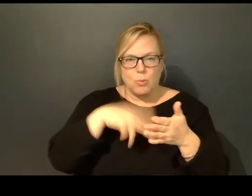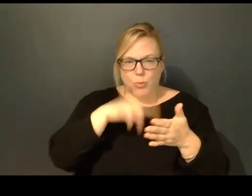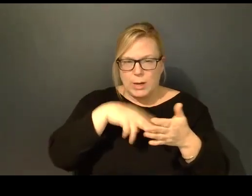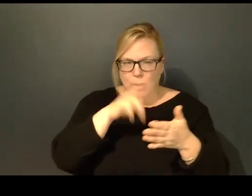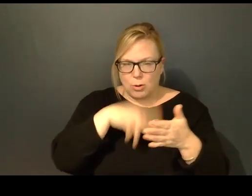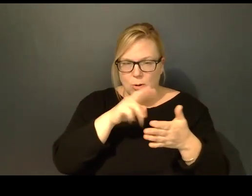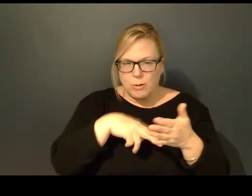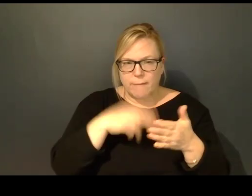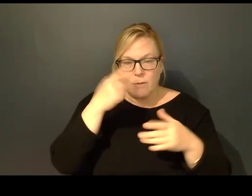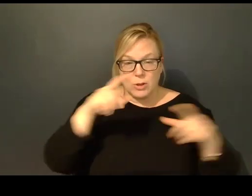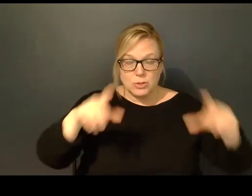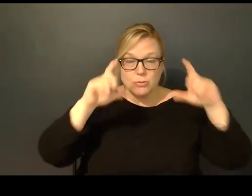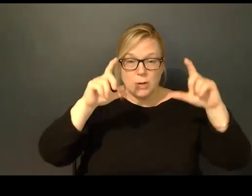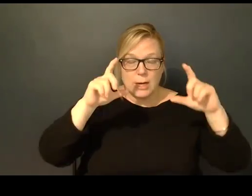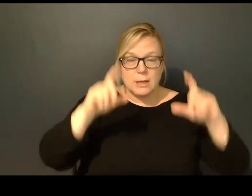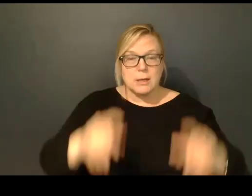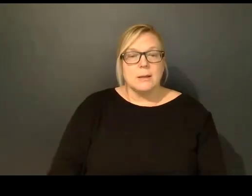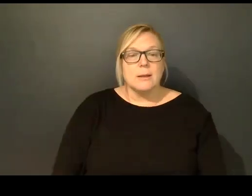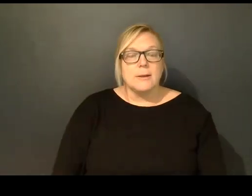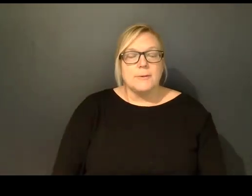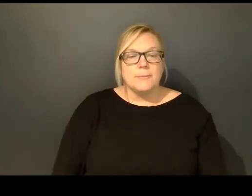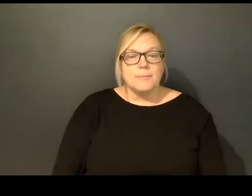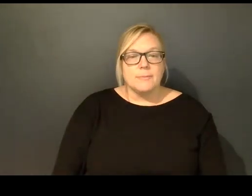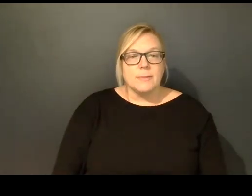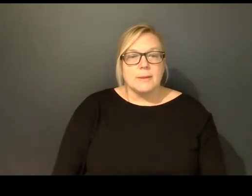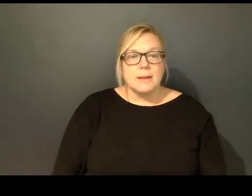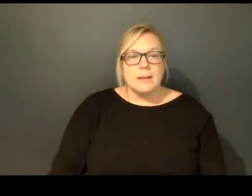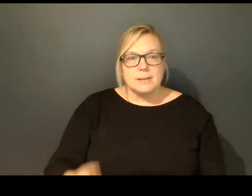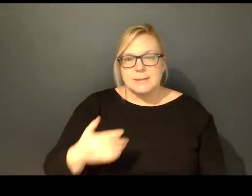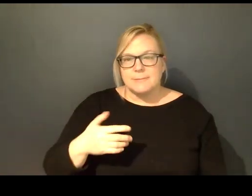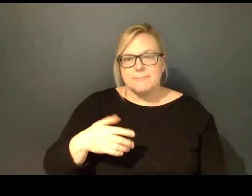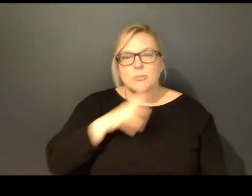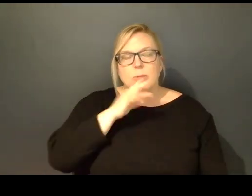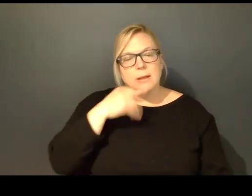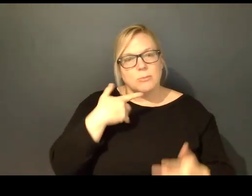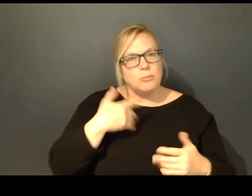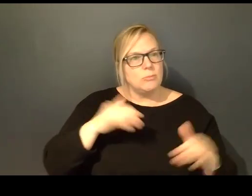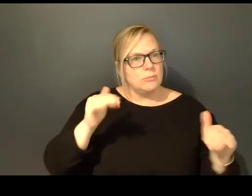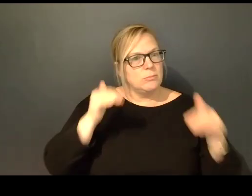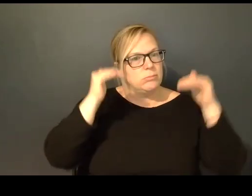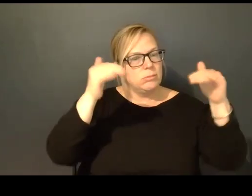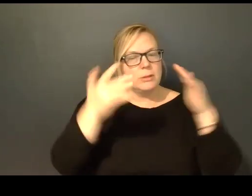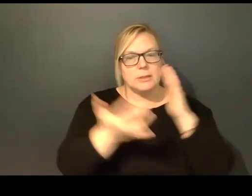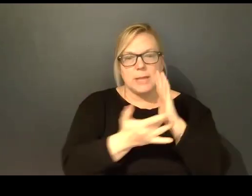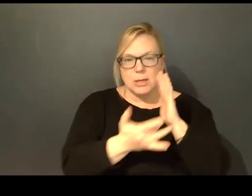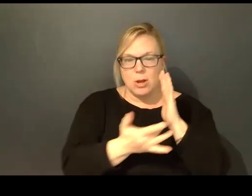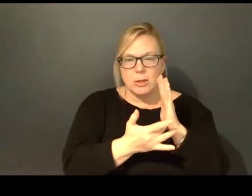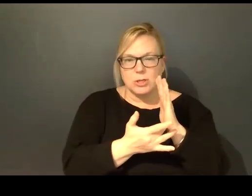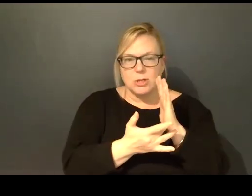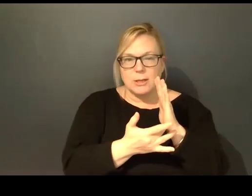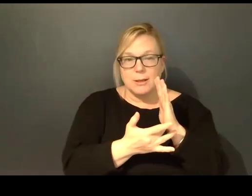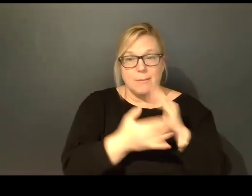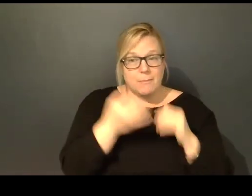with Speech. It's a high-end piece of technology being used by not such a high-end